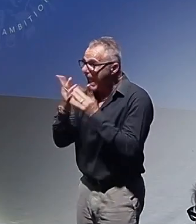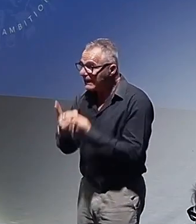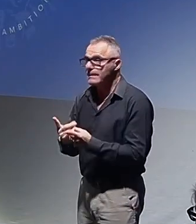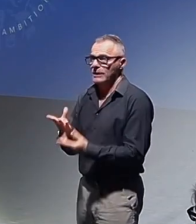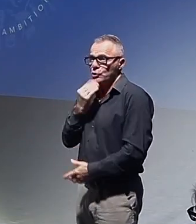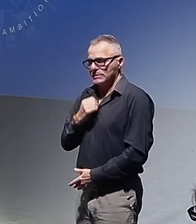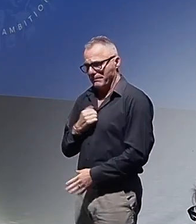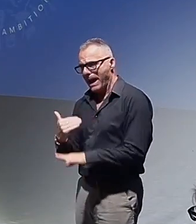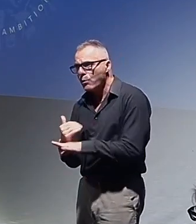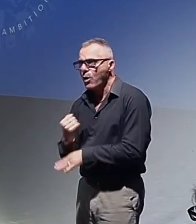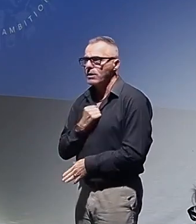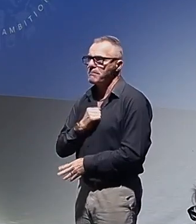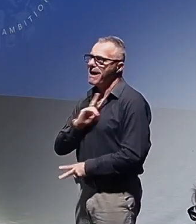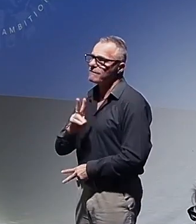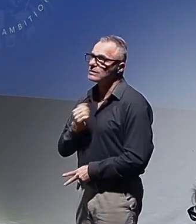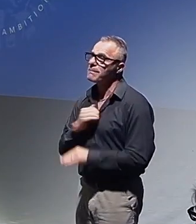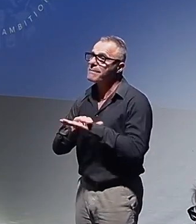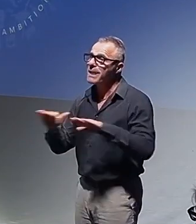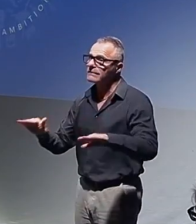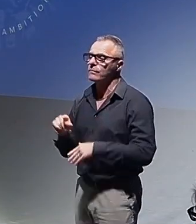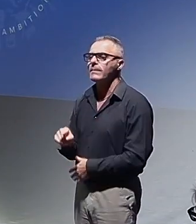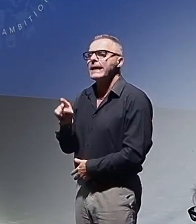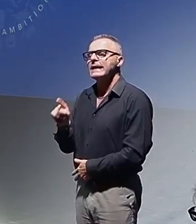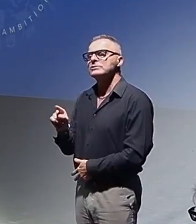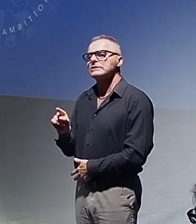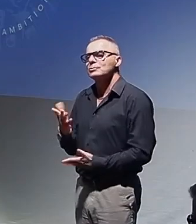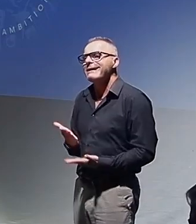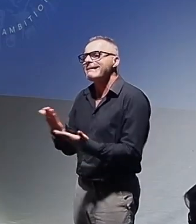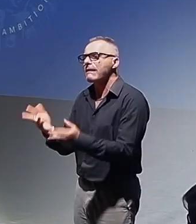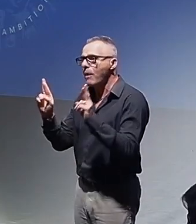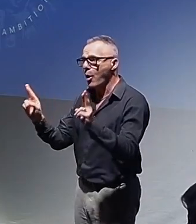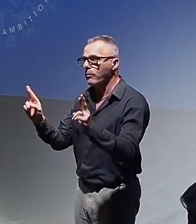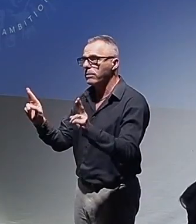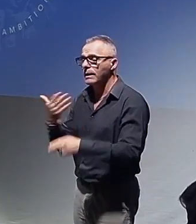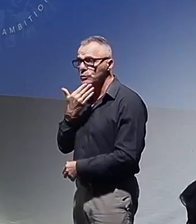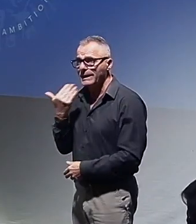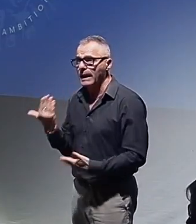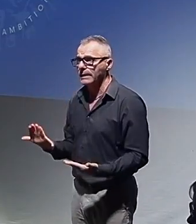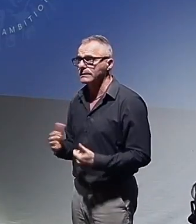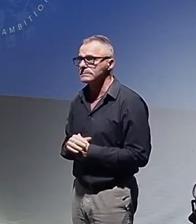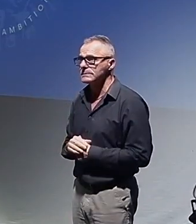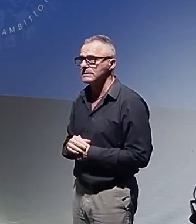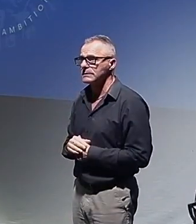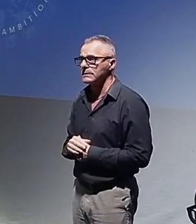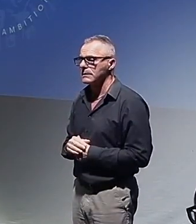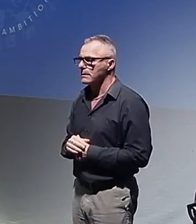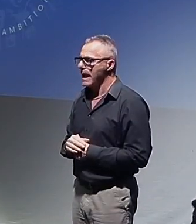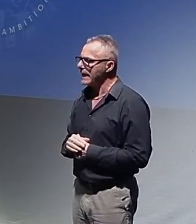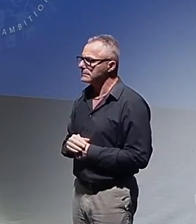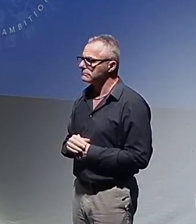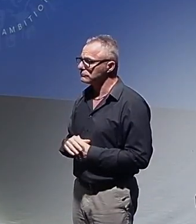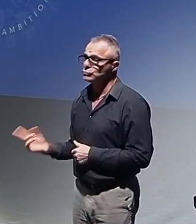work and with my voice and with my platform, is just to be hopeful and be kind and show